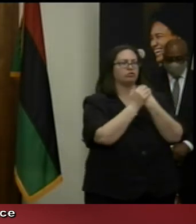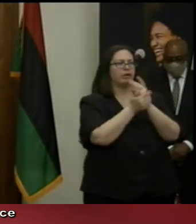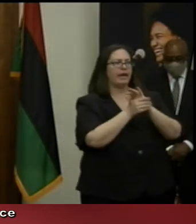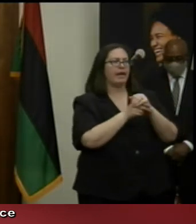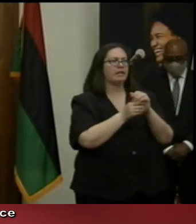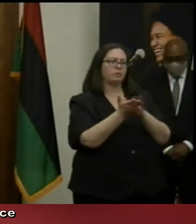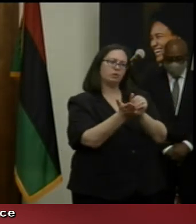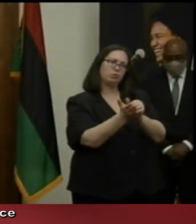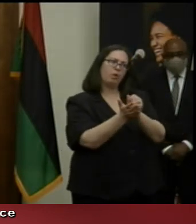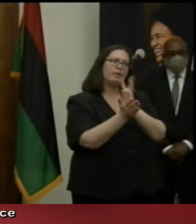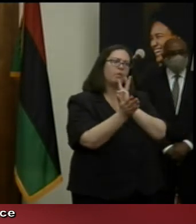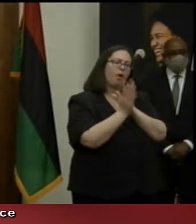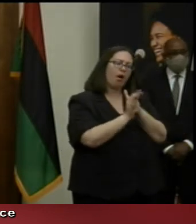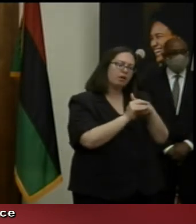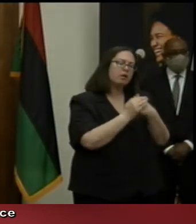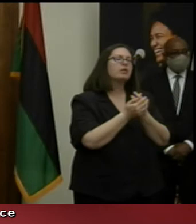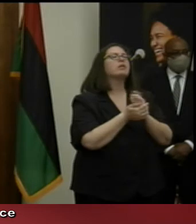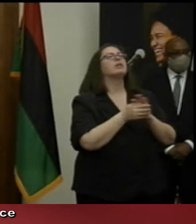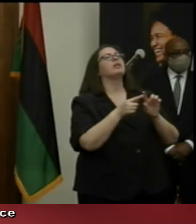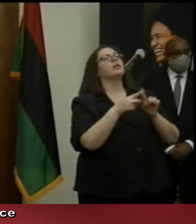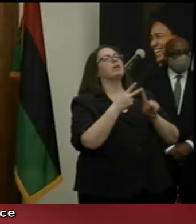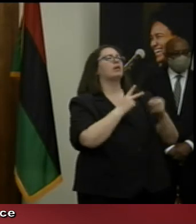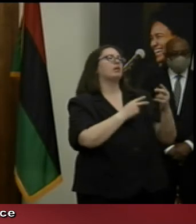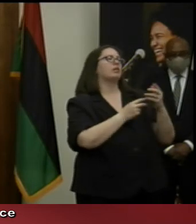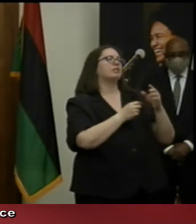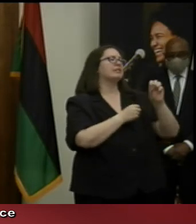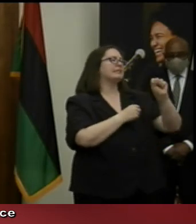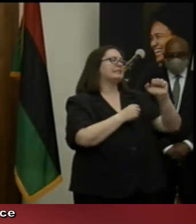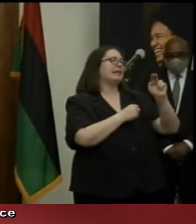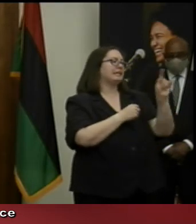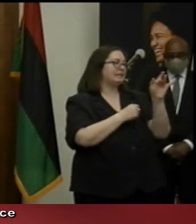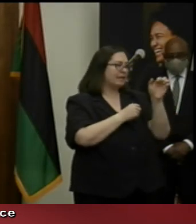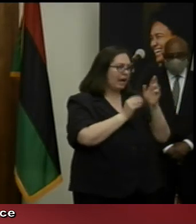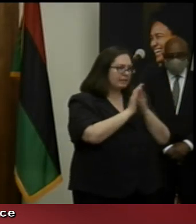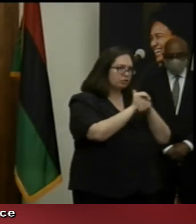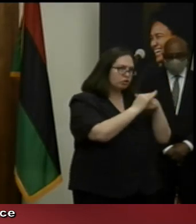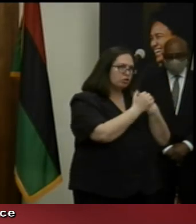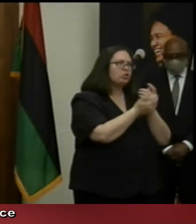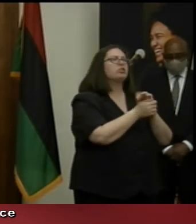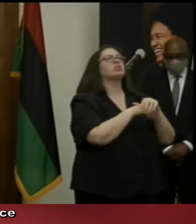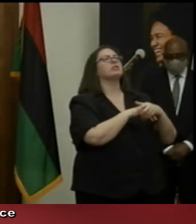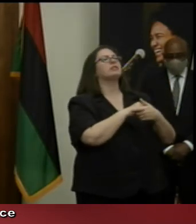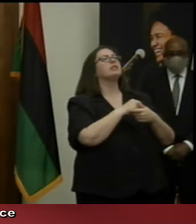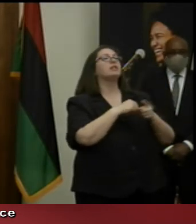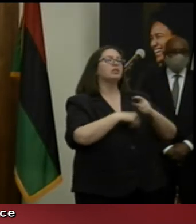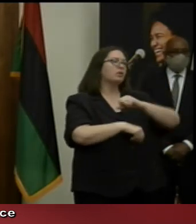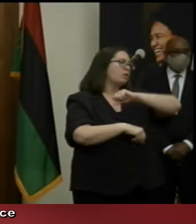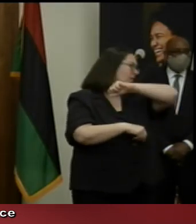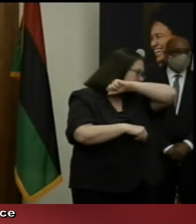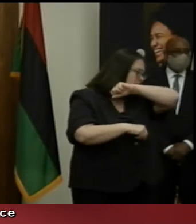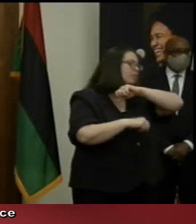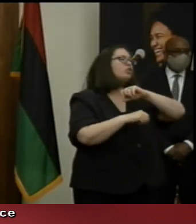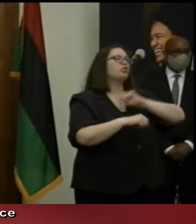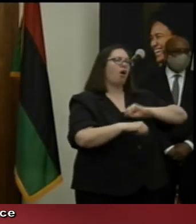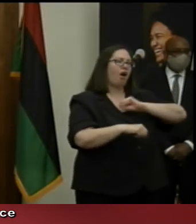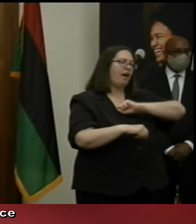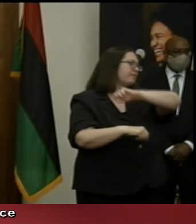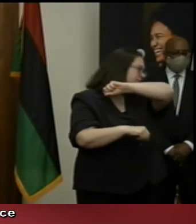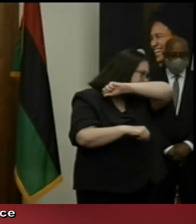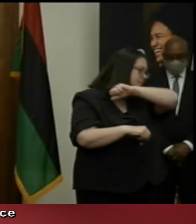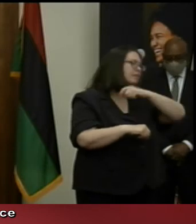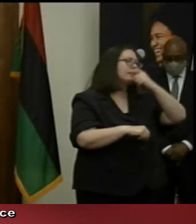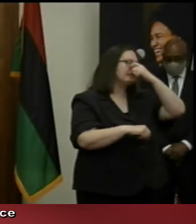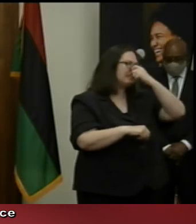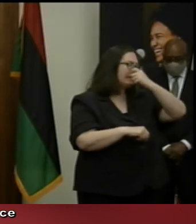water, using hand sanitizer if soap and water are not available, covering your mouth when you cough and sneeze. Those simple behavior